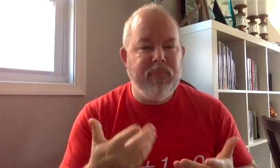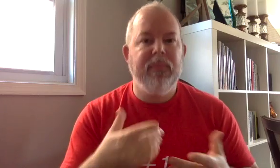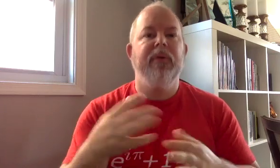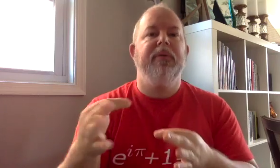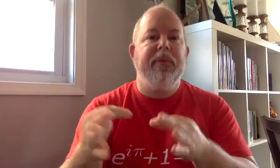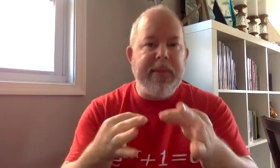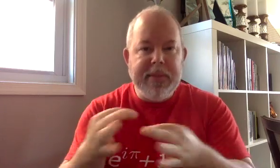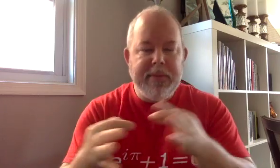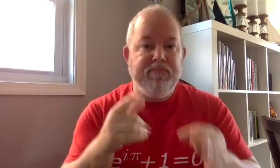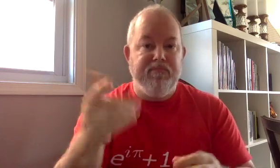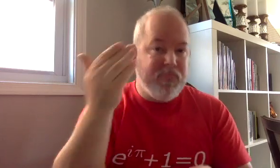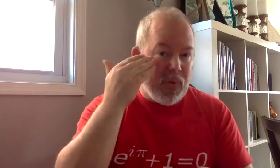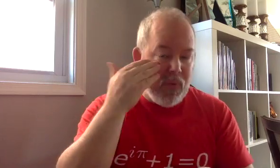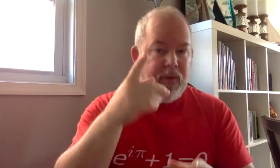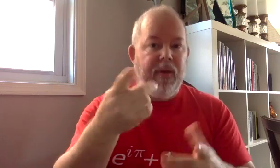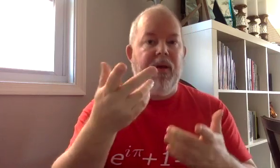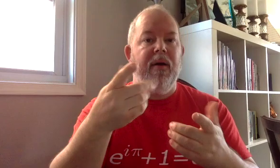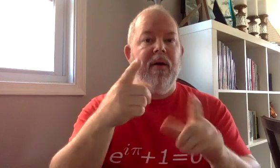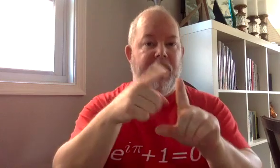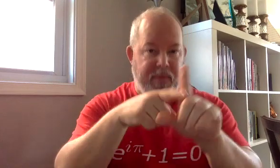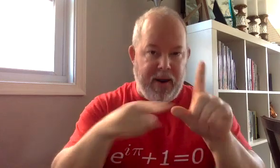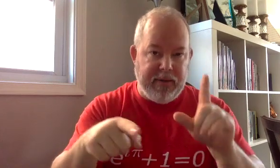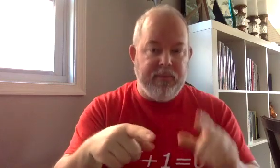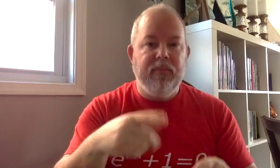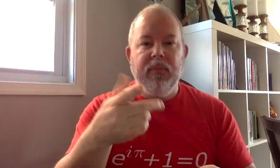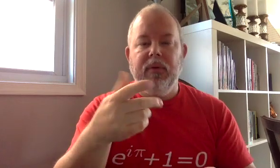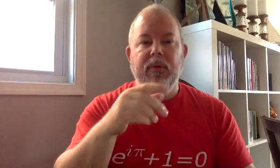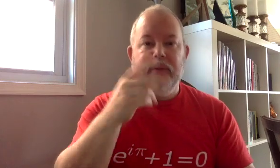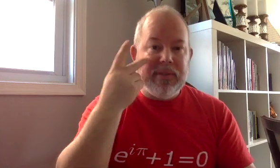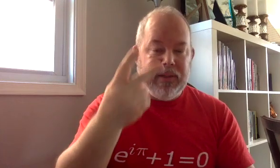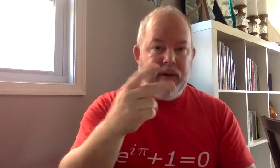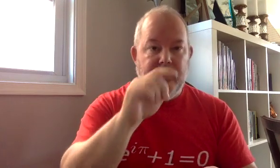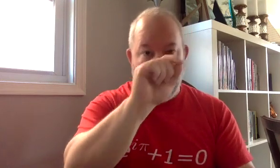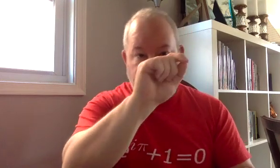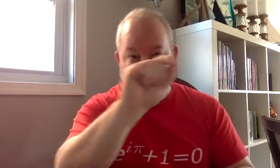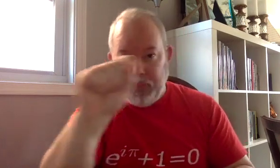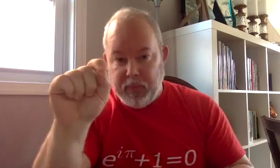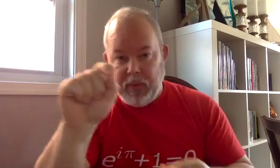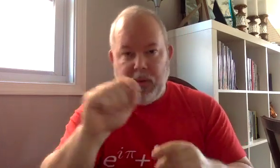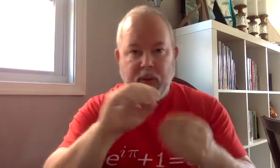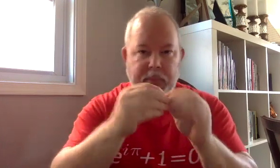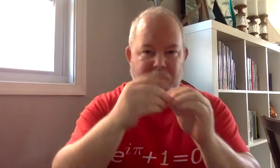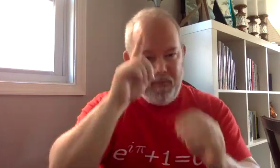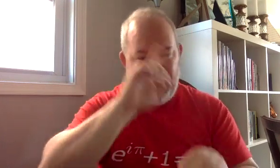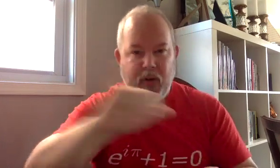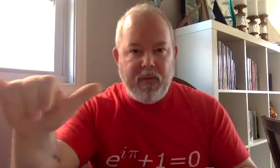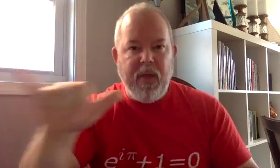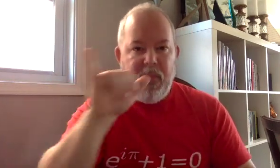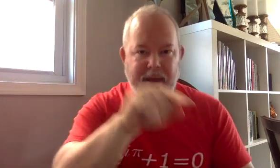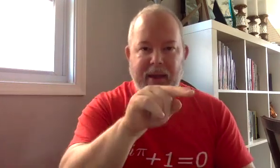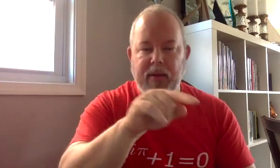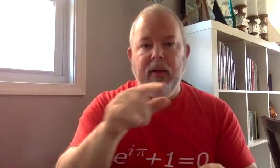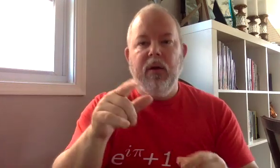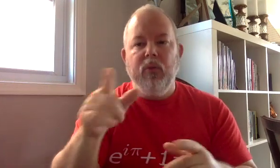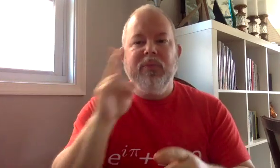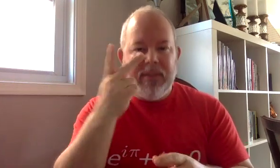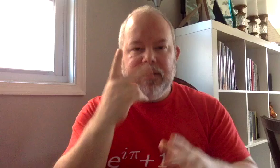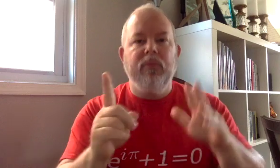of war capturing a split second that illustrates the horrors taking place every day now in Ukraine. A pregnant woman was carried out